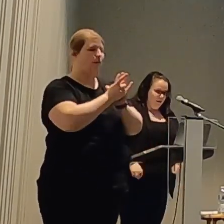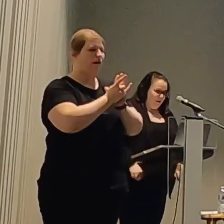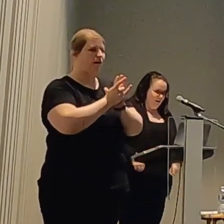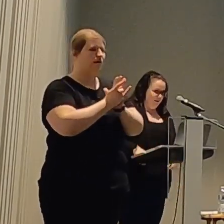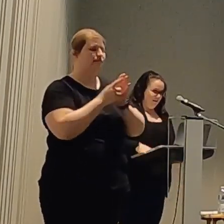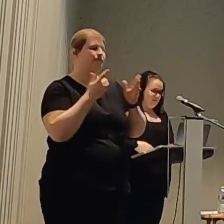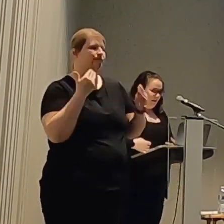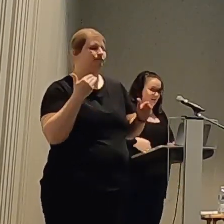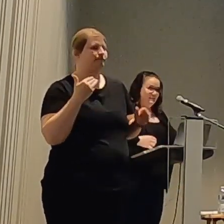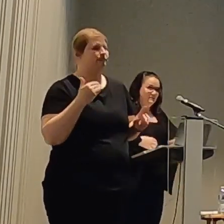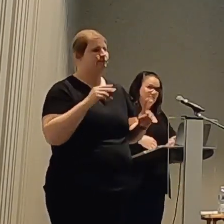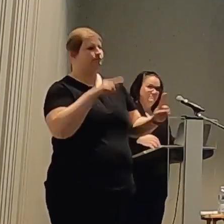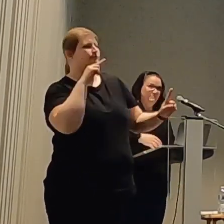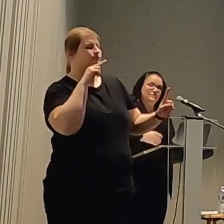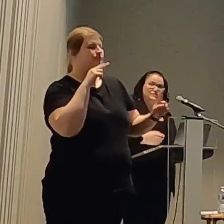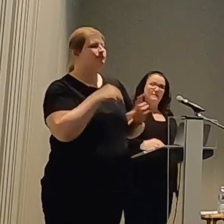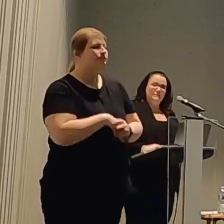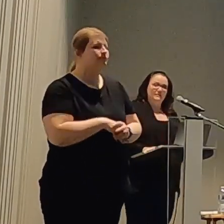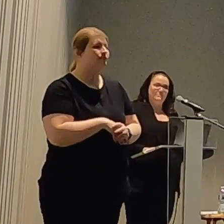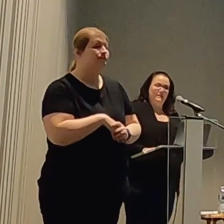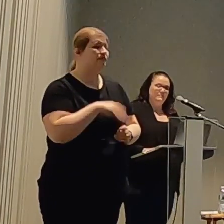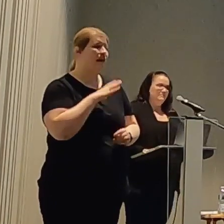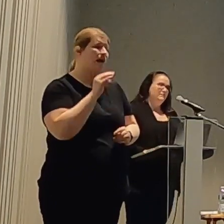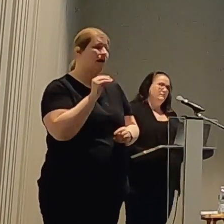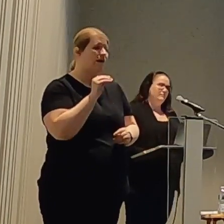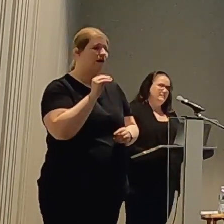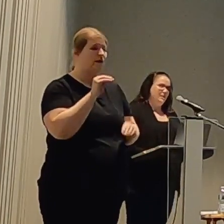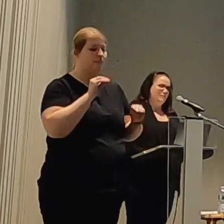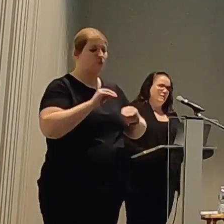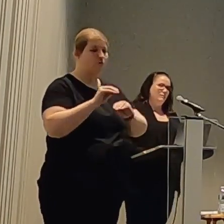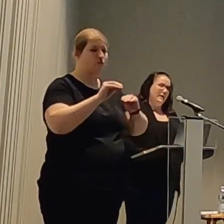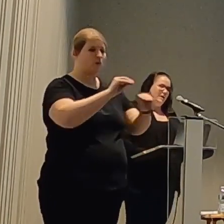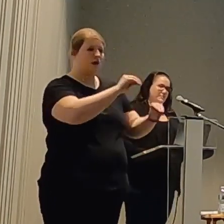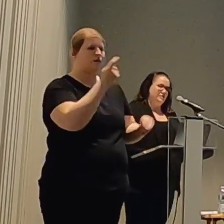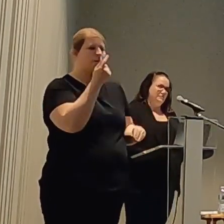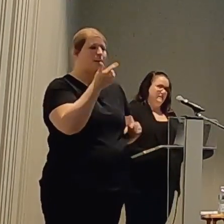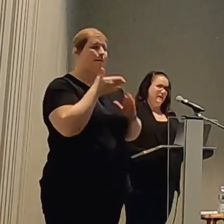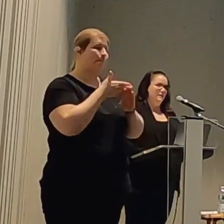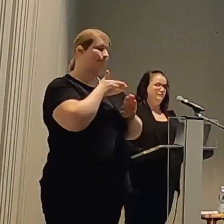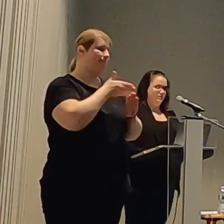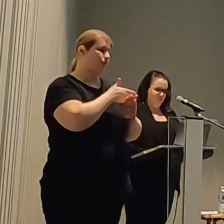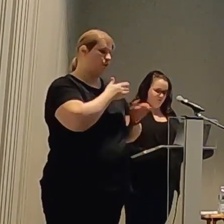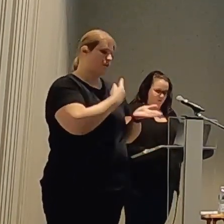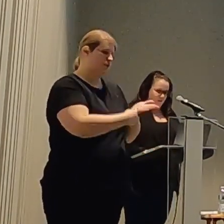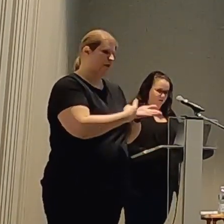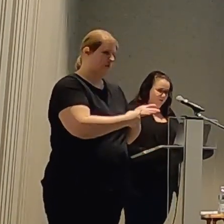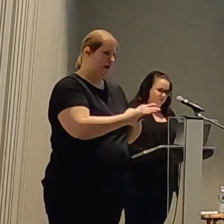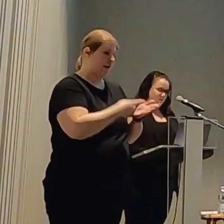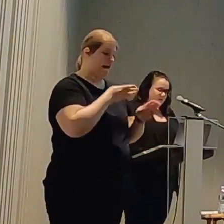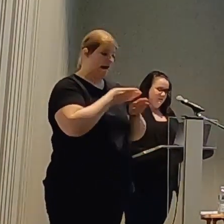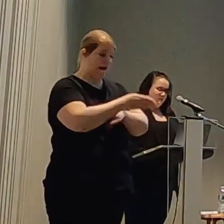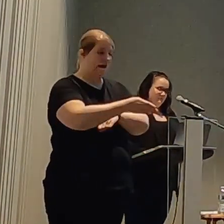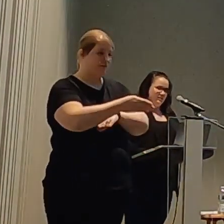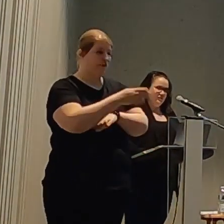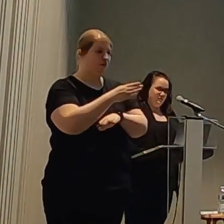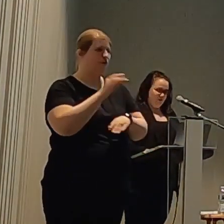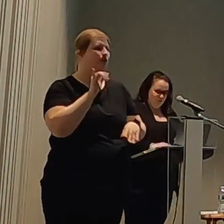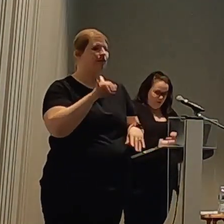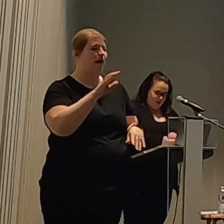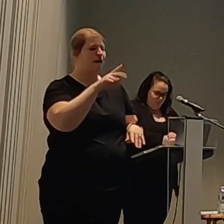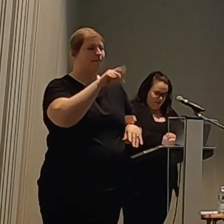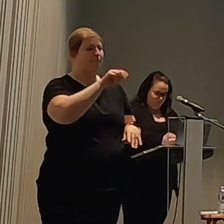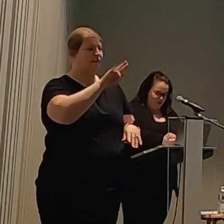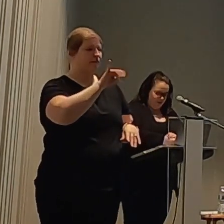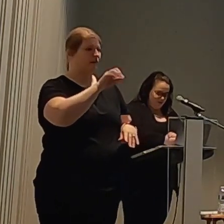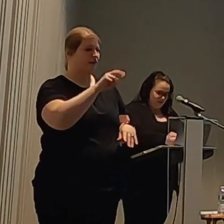sensation, and it has moved around a little bit. Before we talk about what happened to it after the pavilion, I want to show